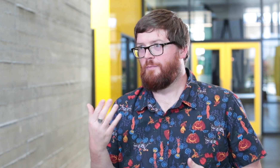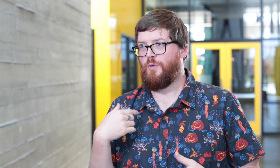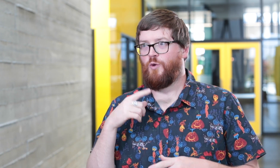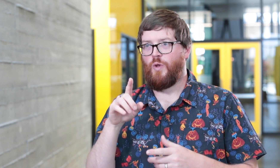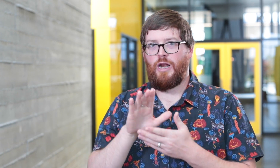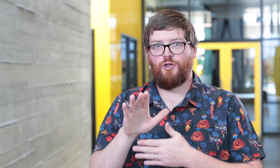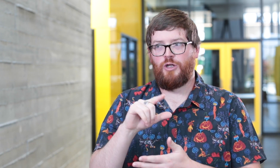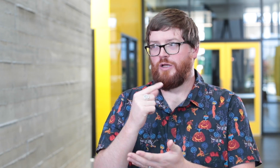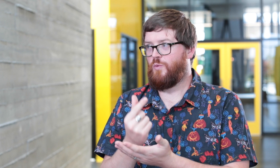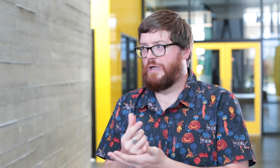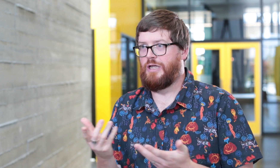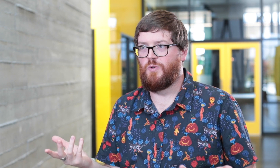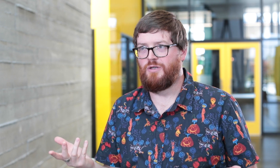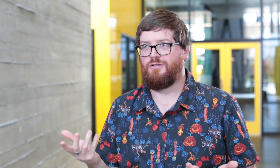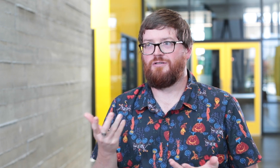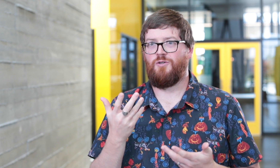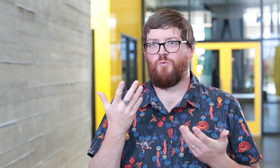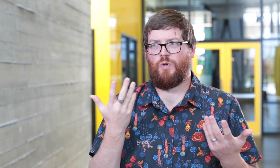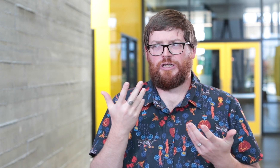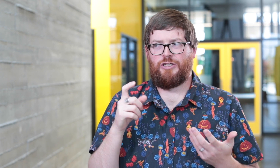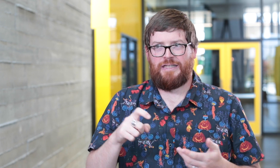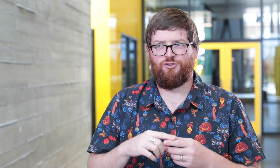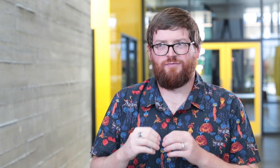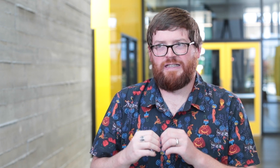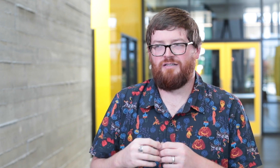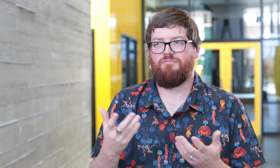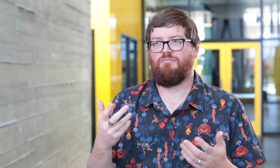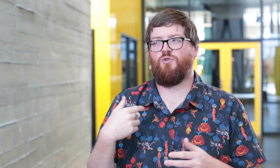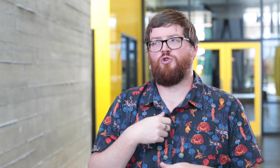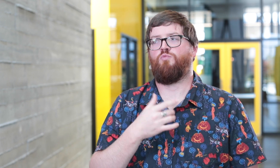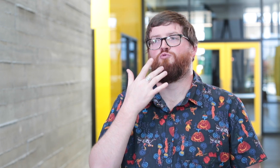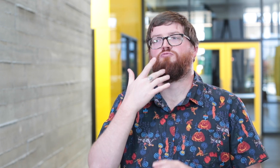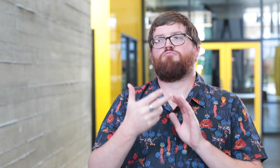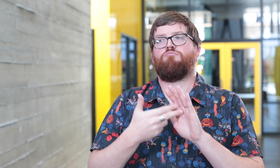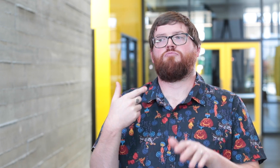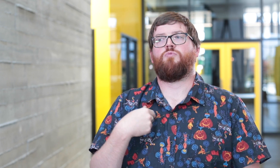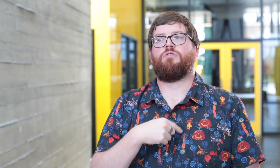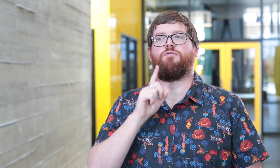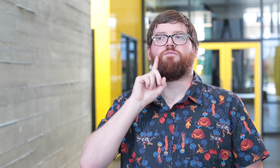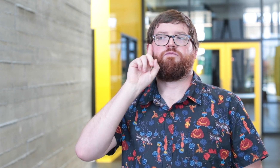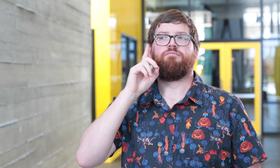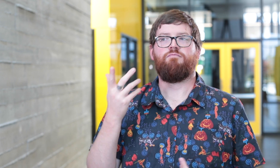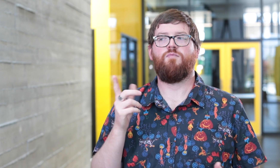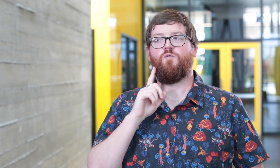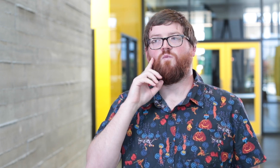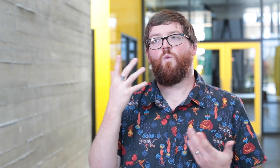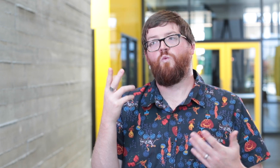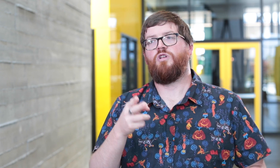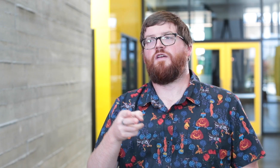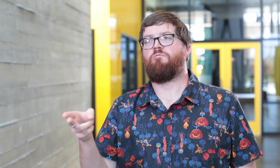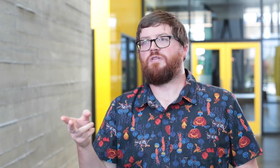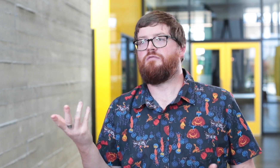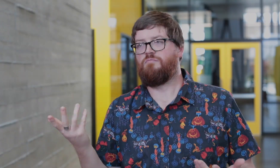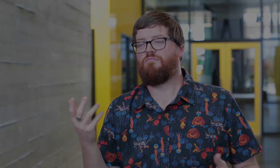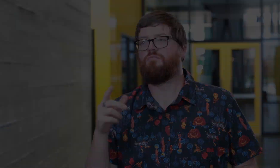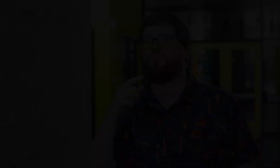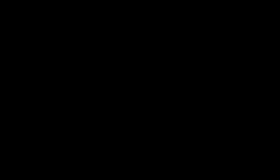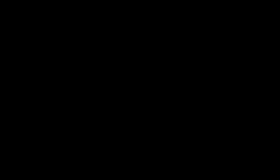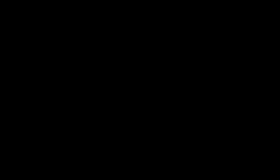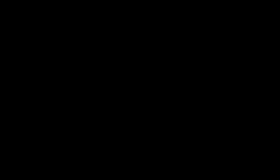to college. I graduated. What do I need to fix? I don't need to fix anything. I'm deaf or I'm hard of hearing.